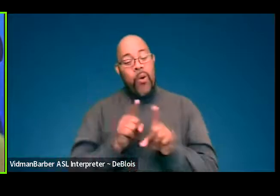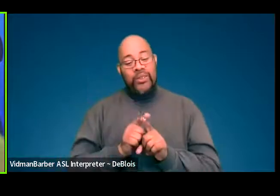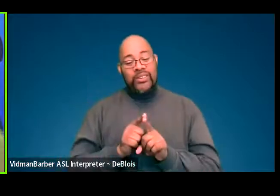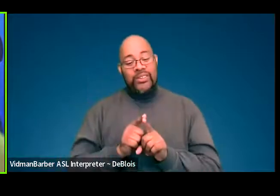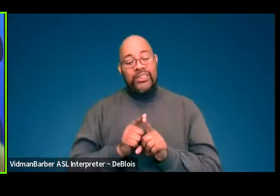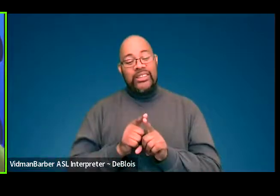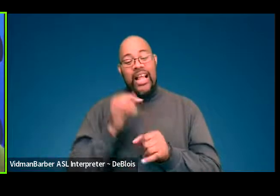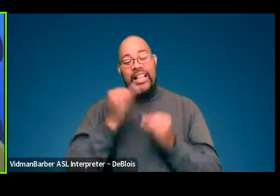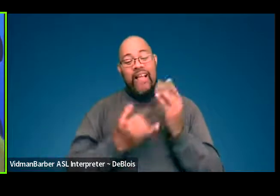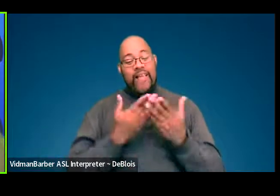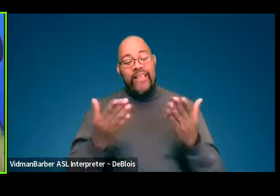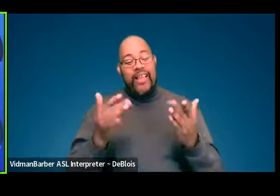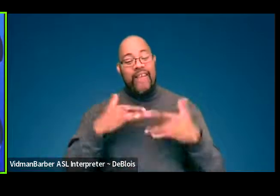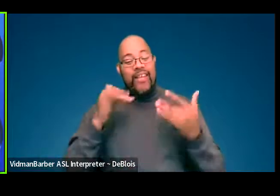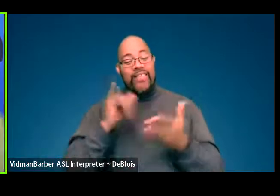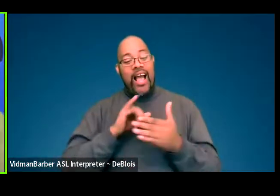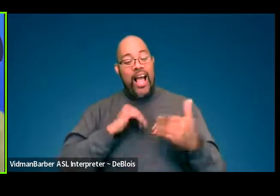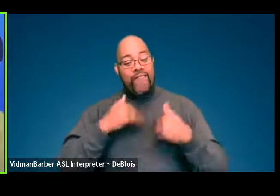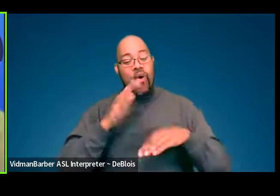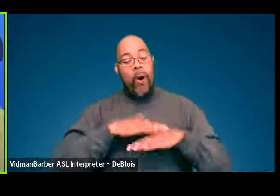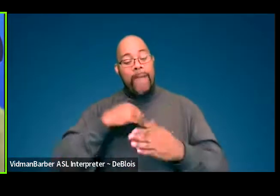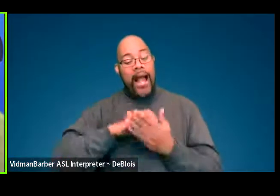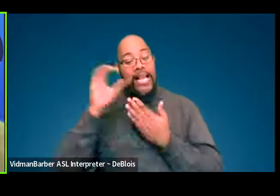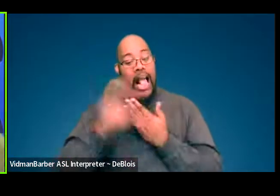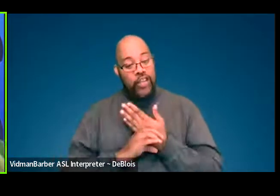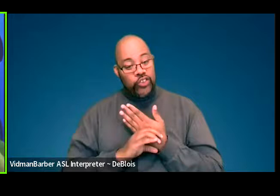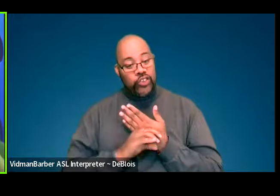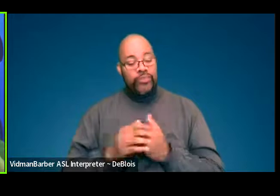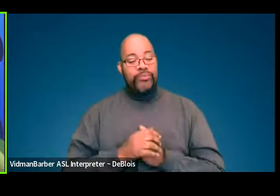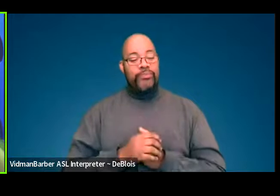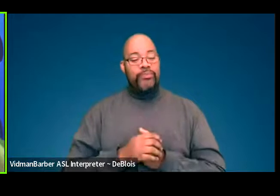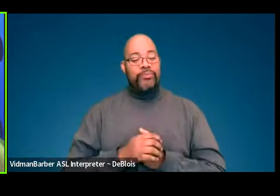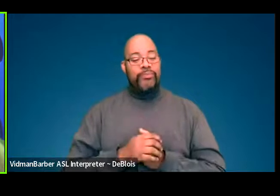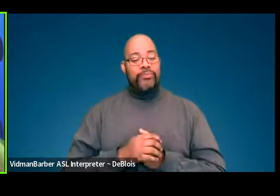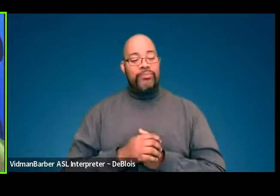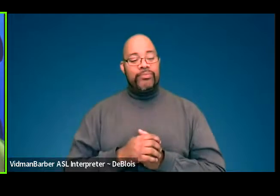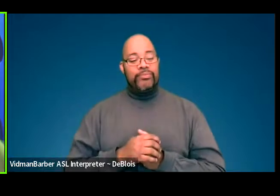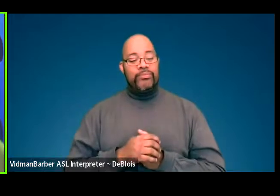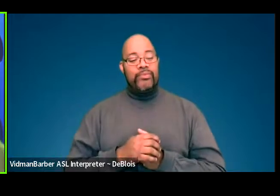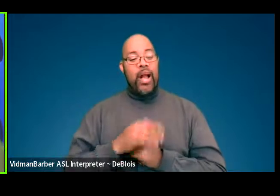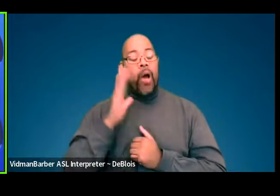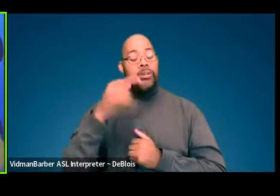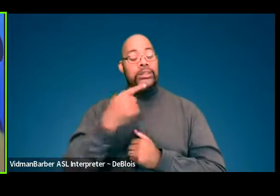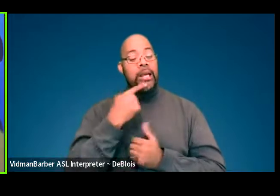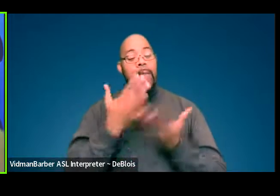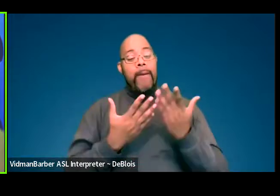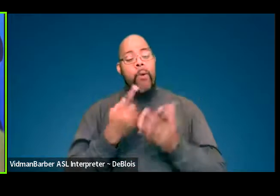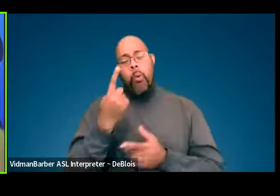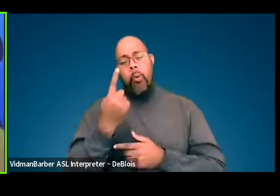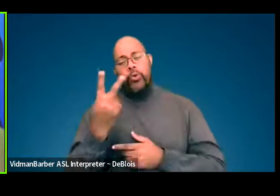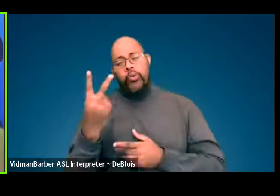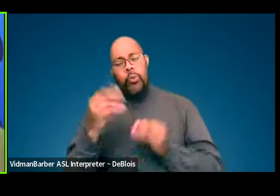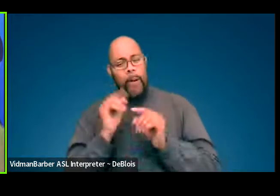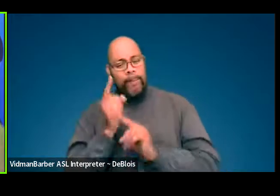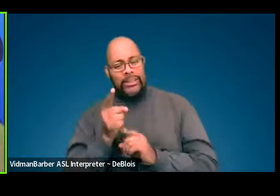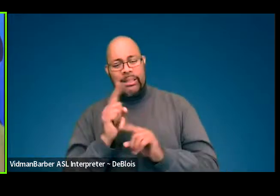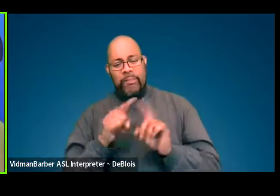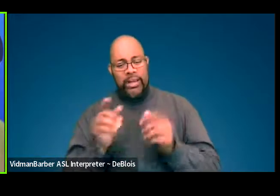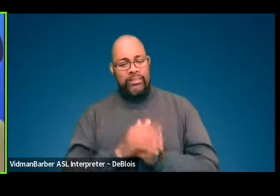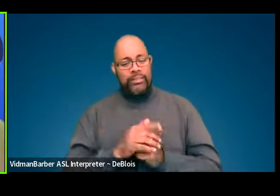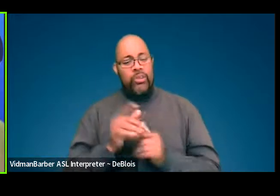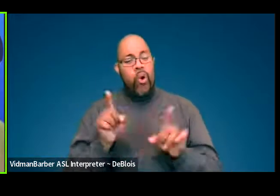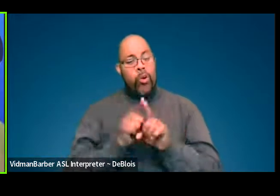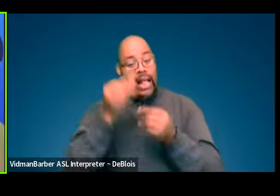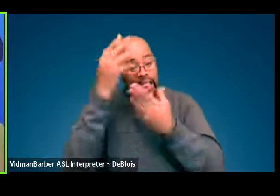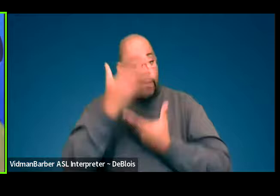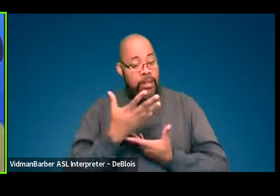it's also, I think, the last event that I have on my calendar. I will stay maybe 1 or 2 more minutes, but yeah. Also